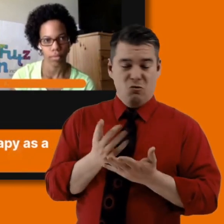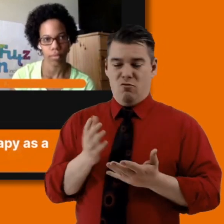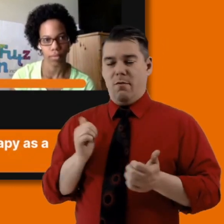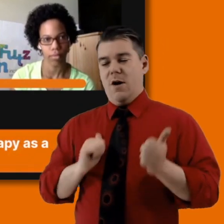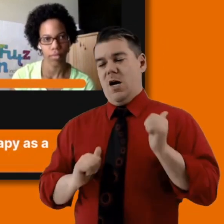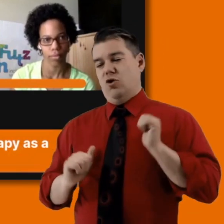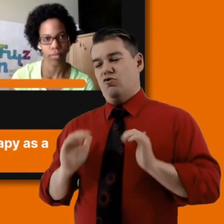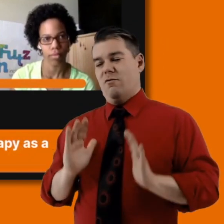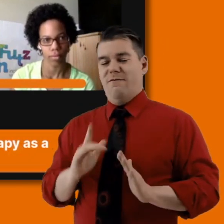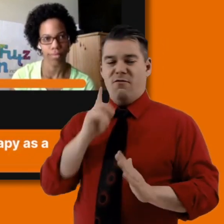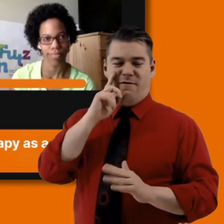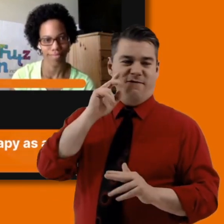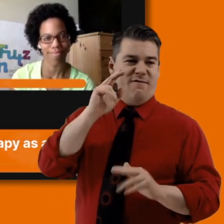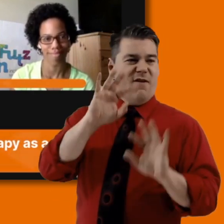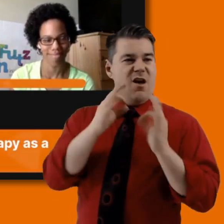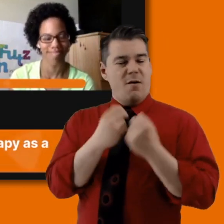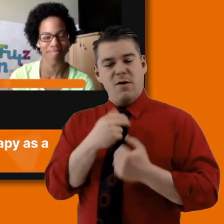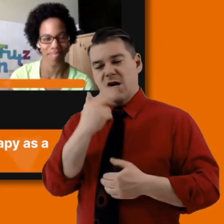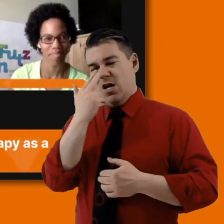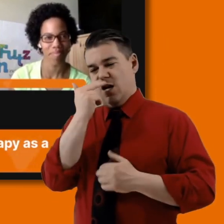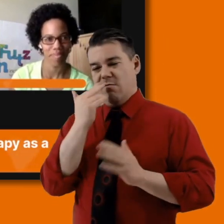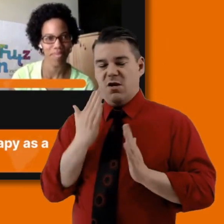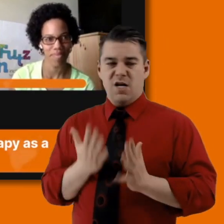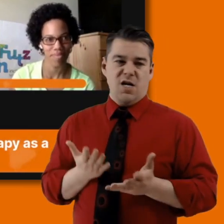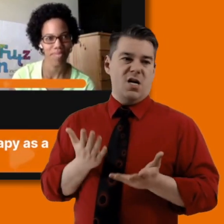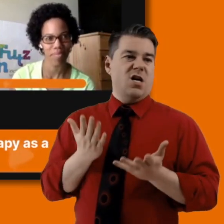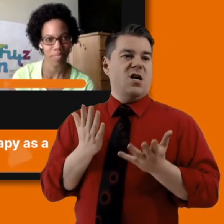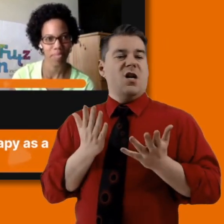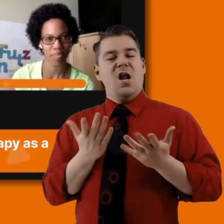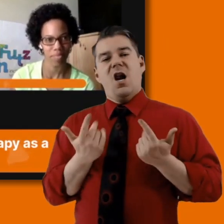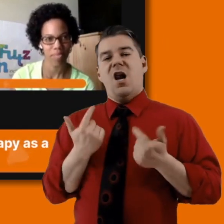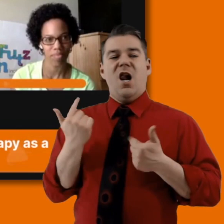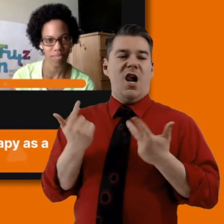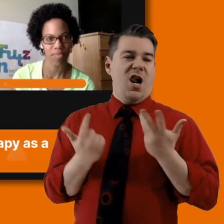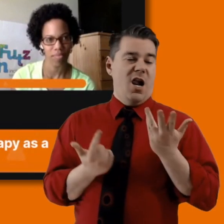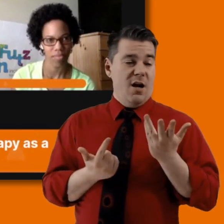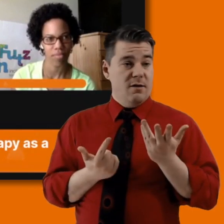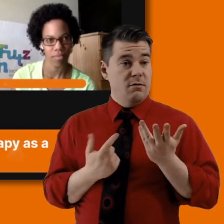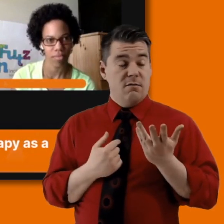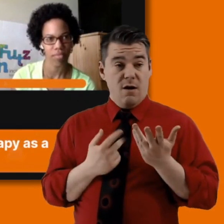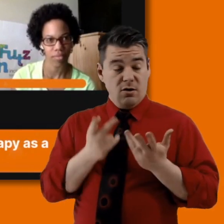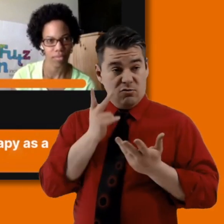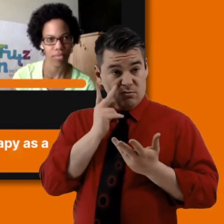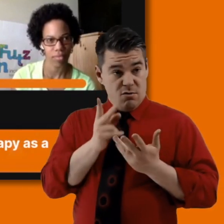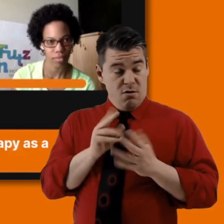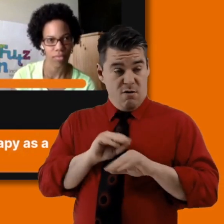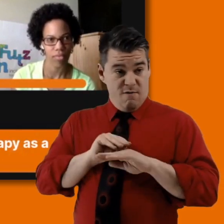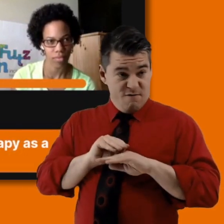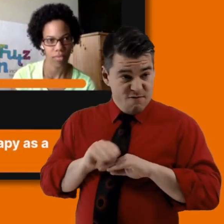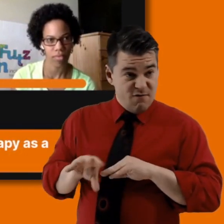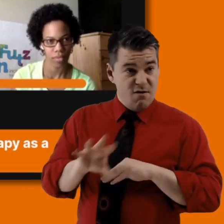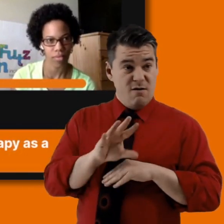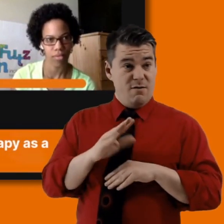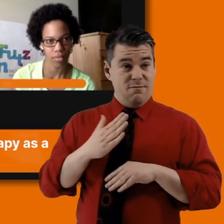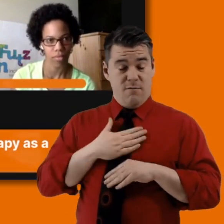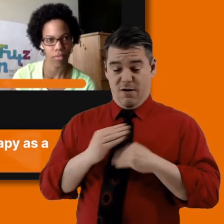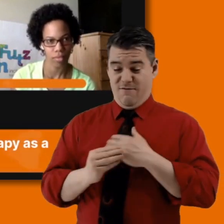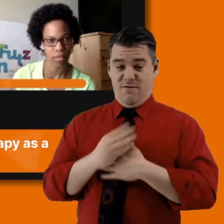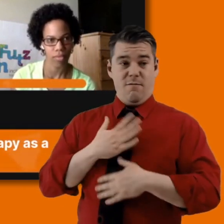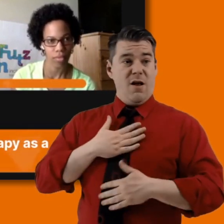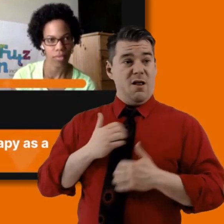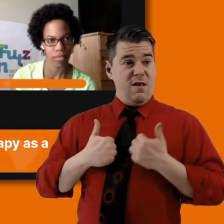actor in the family, the comedian, the yada yada. And when I really saw the impact it could have on my own